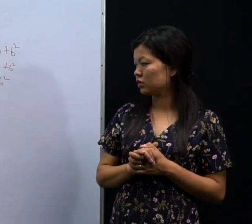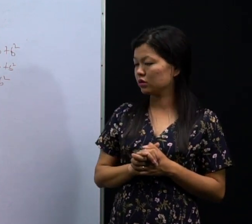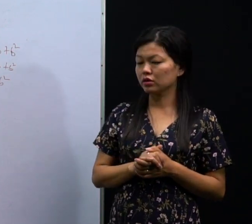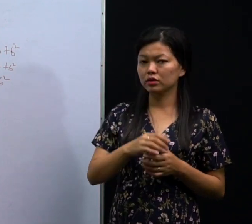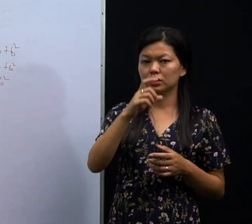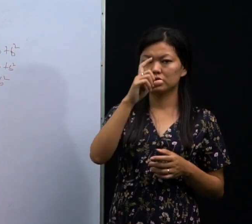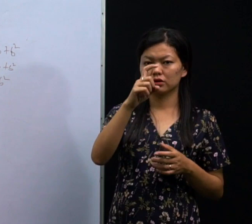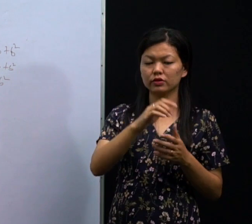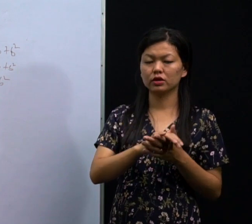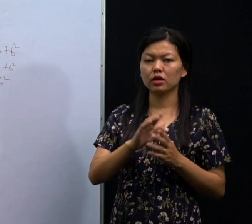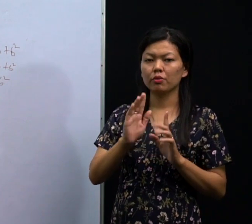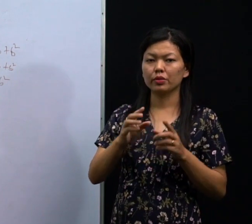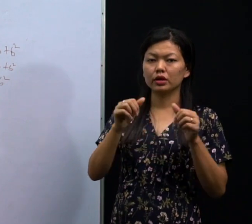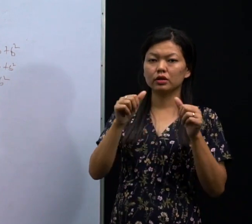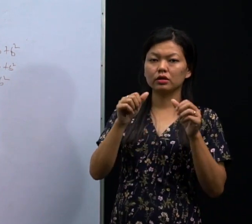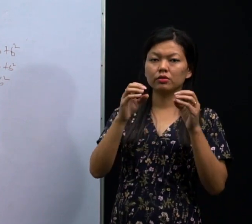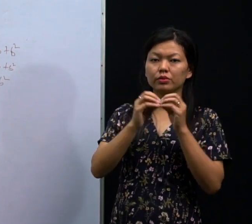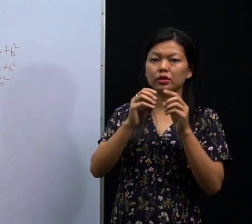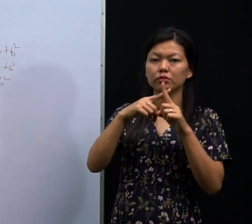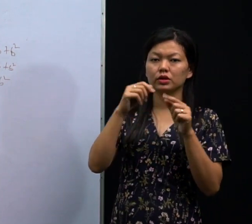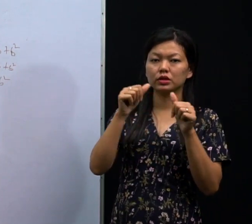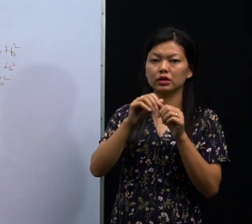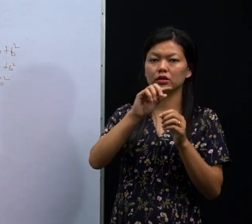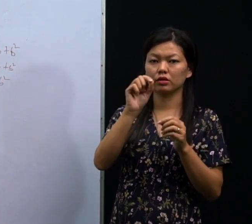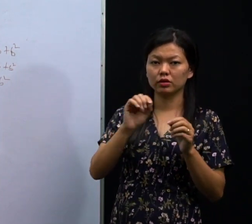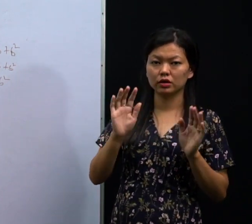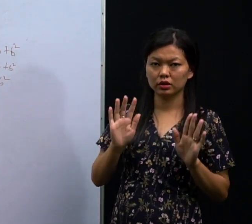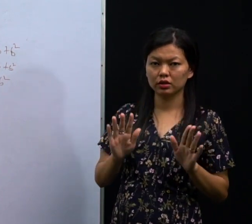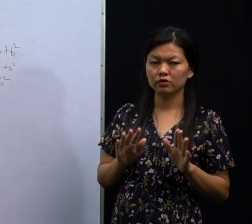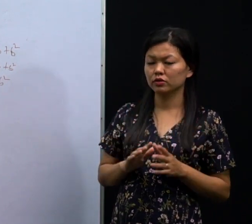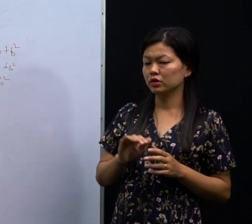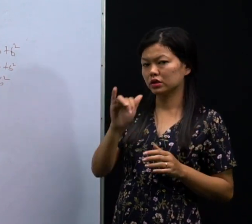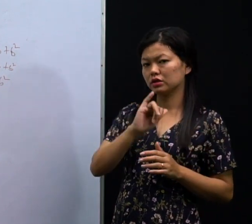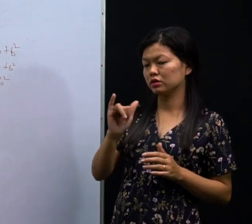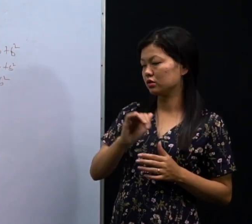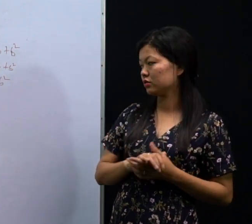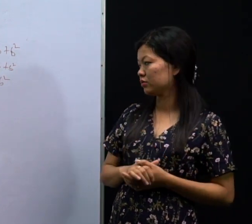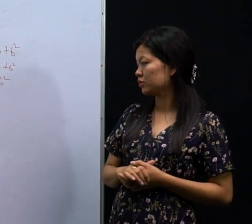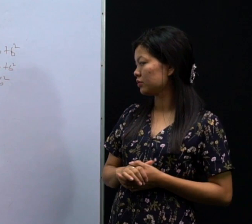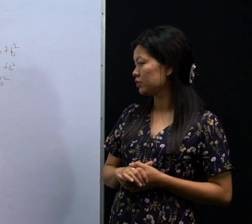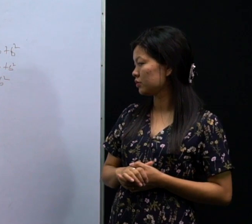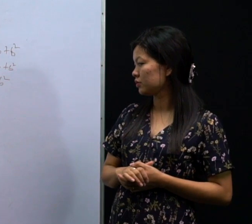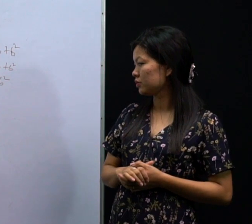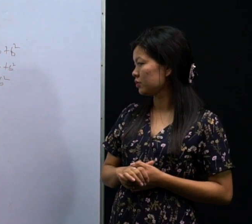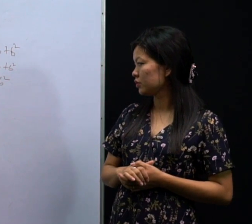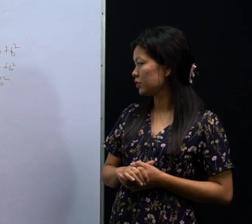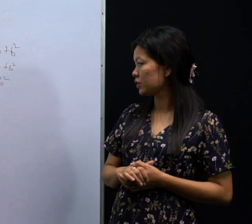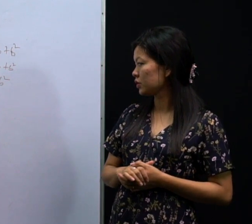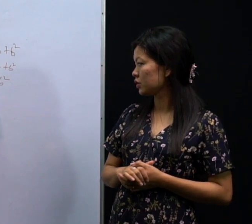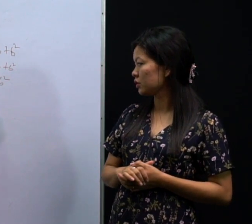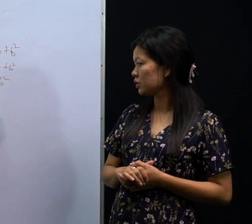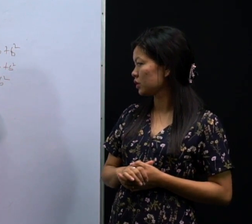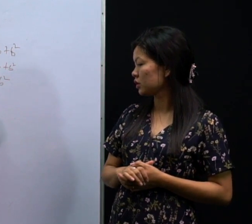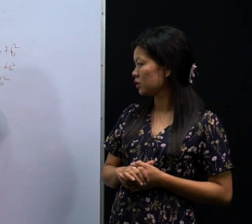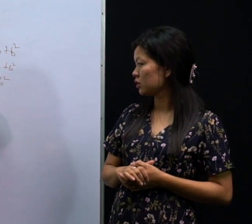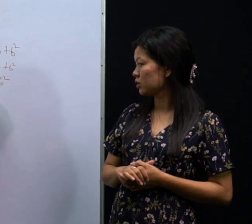not? Yes, they are right because 4 plus 3 also 7. Are you clear? So now it will be, you can comply this one as a